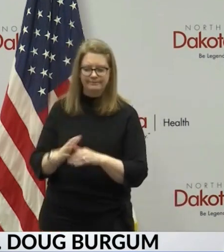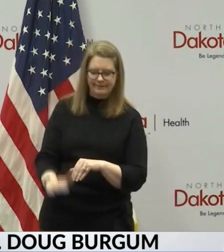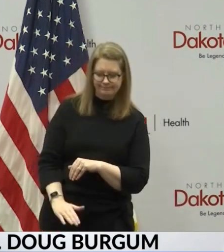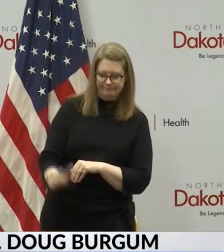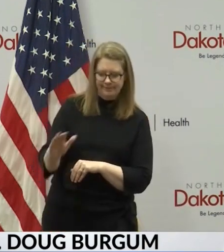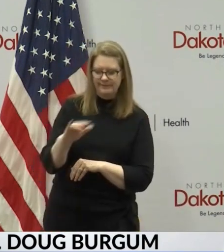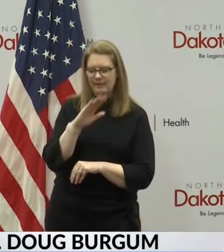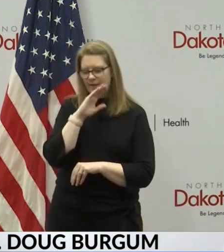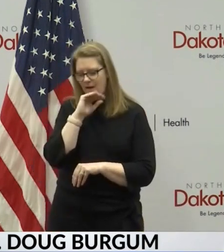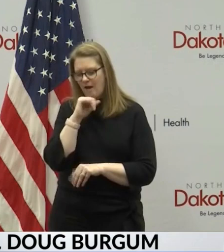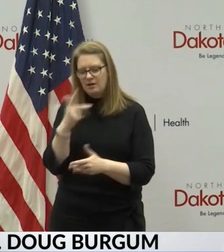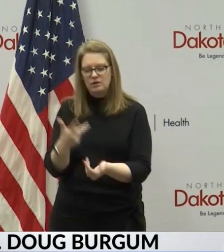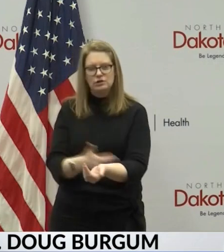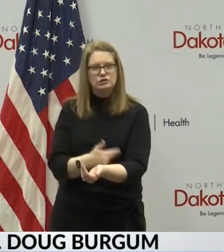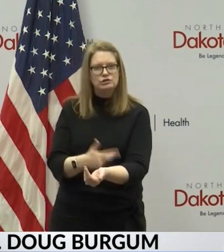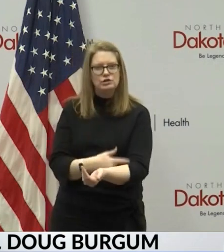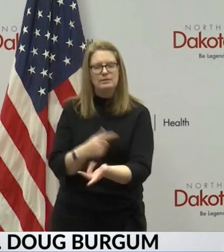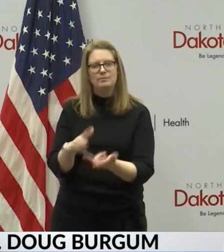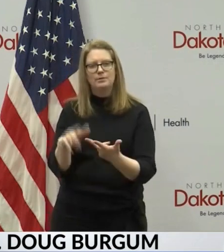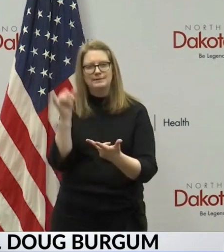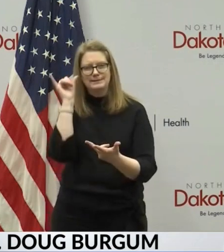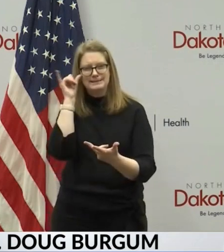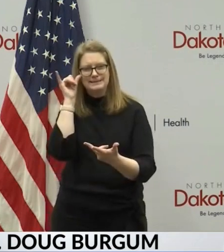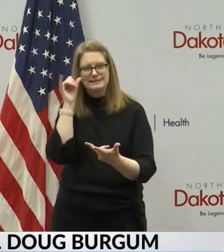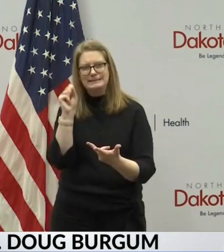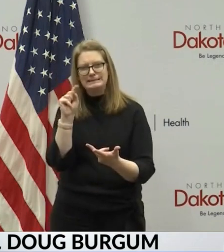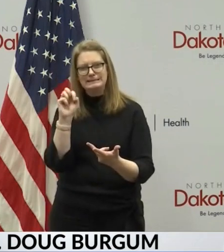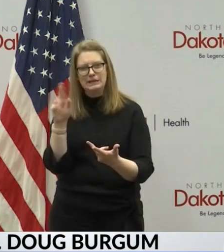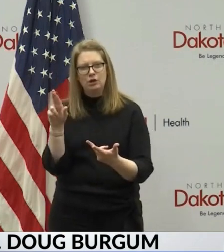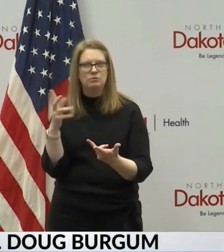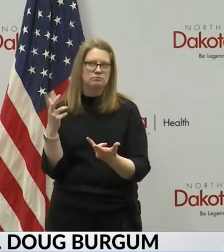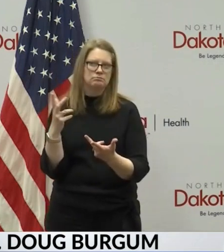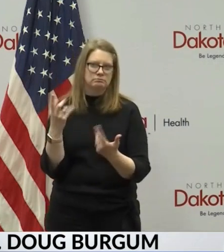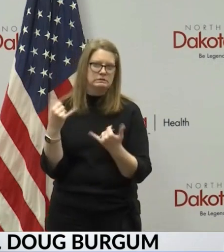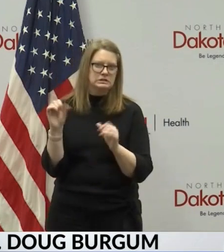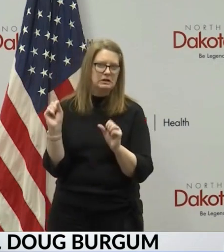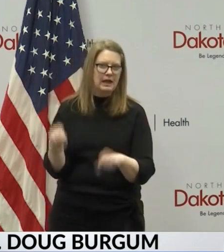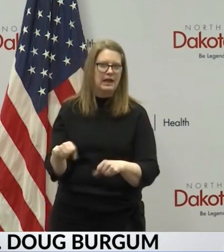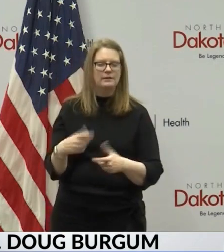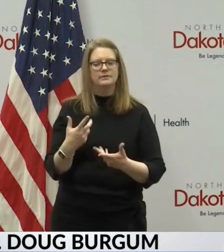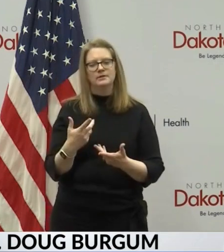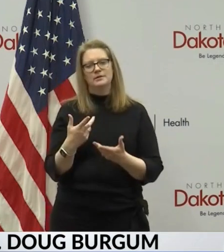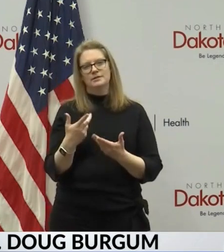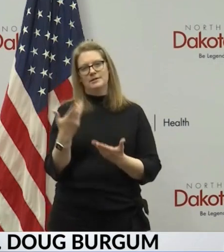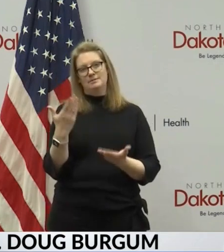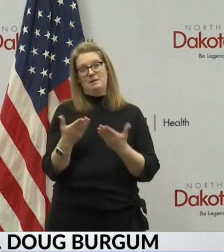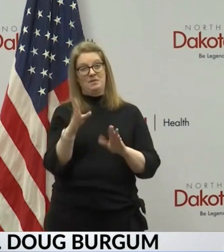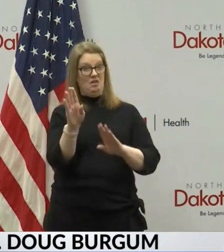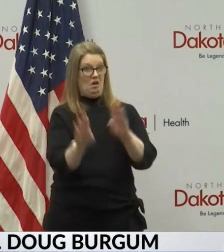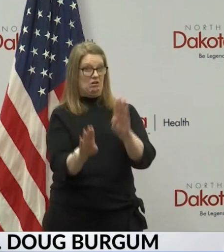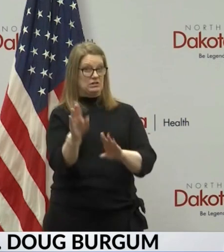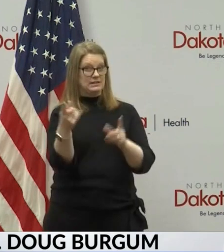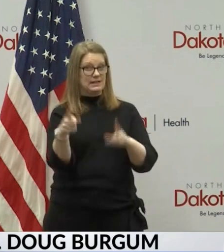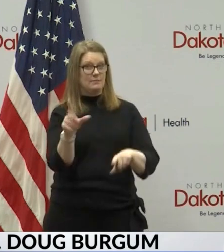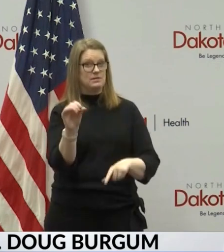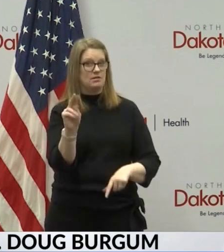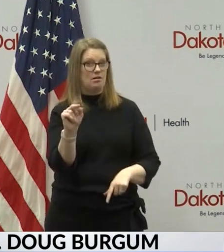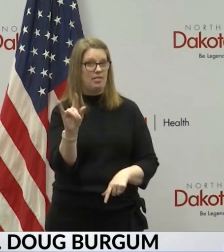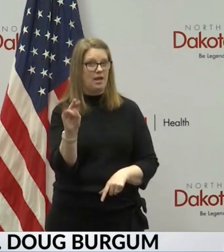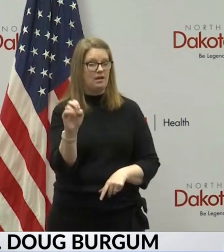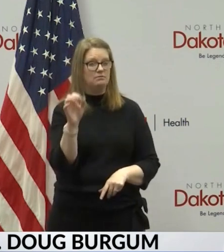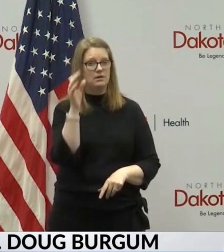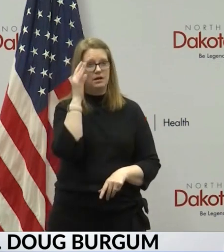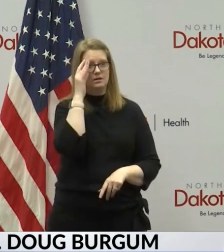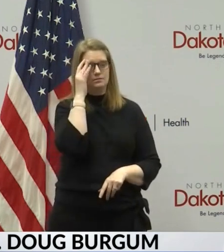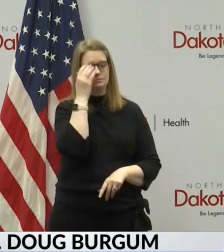hog or a sheep or a steer. You could still be doing that, and maybe the auction for that is happening online. So I would encourage